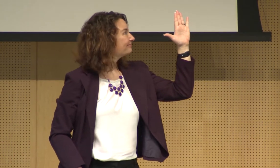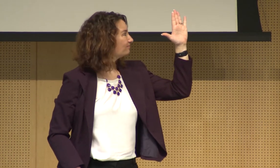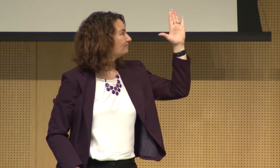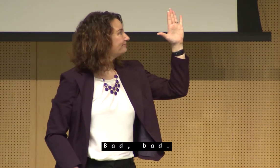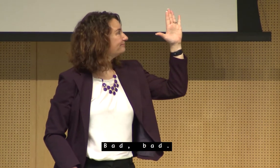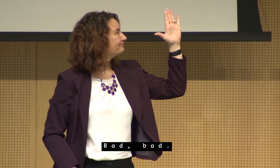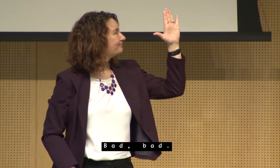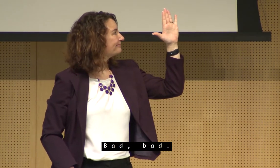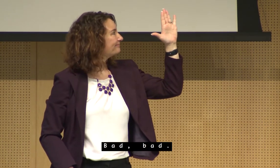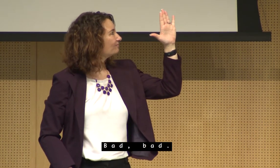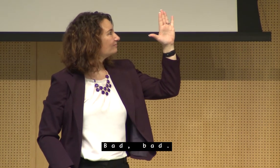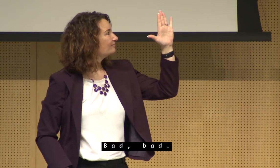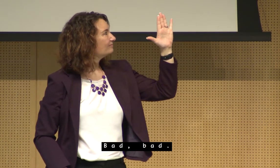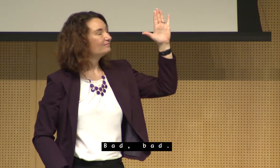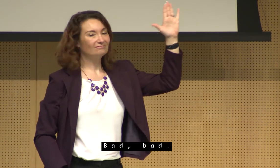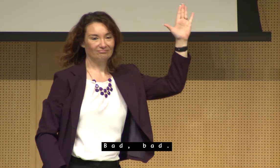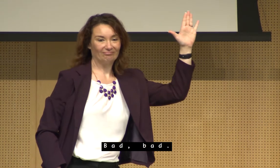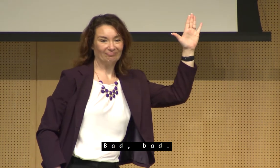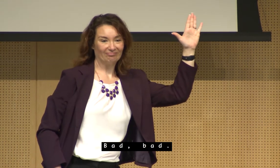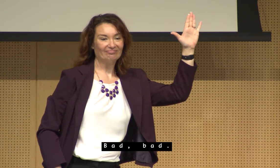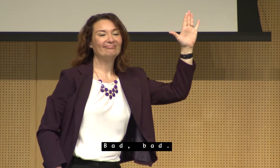Bad. Bad.